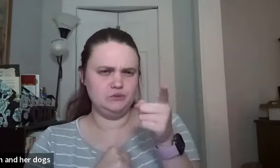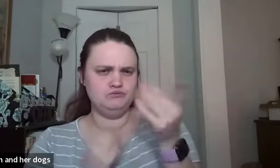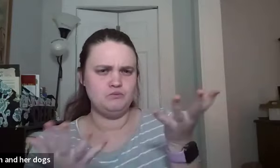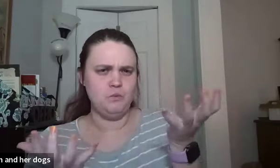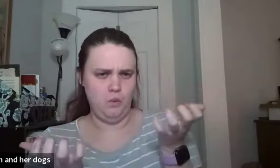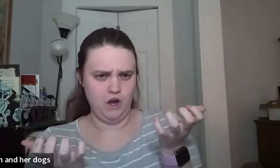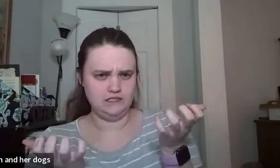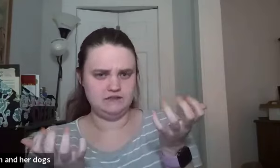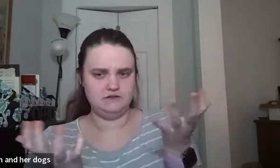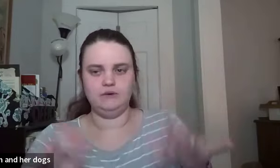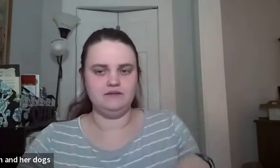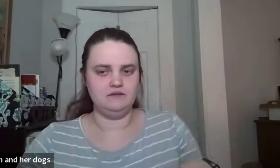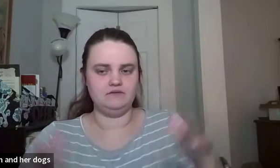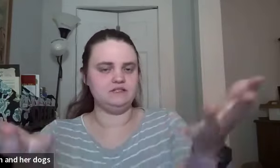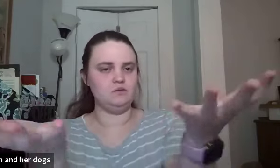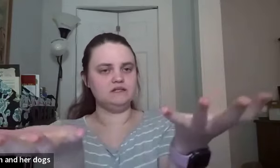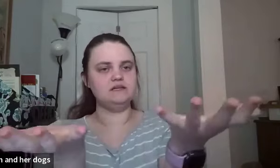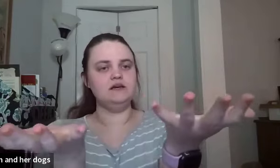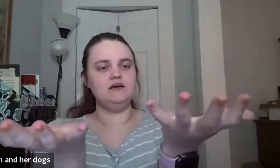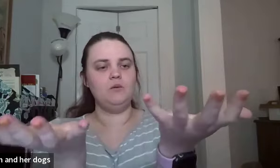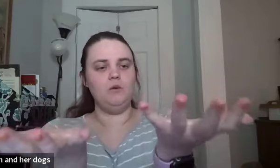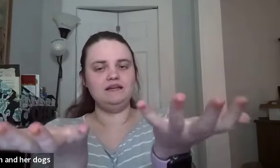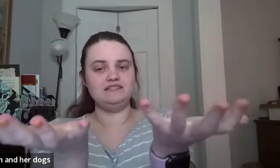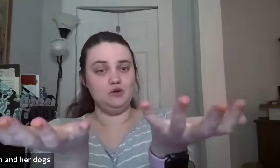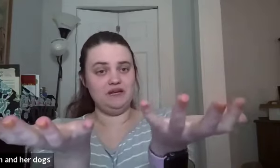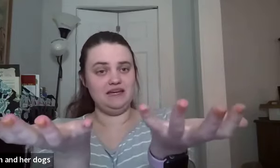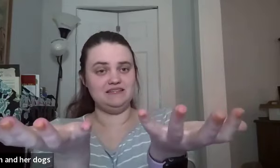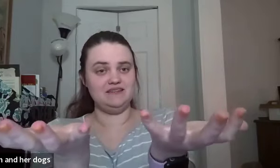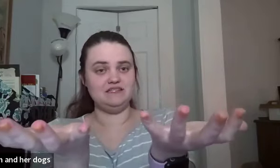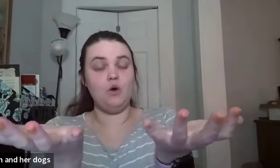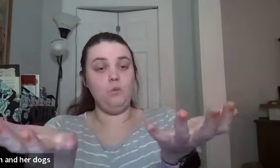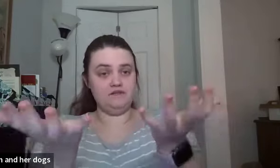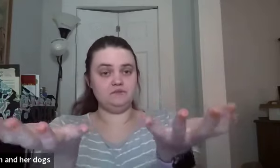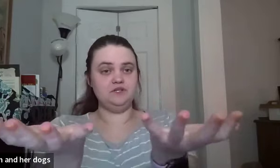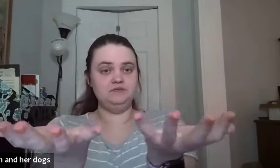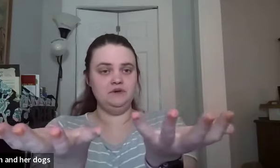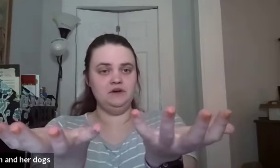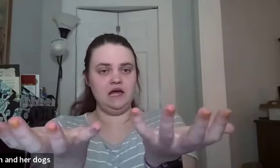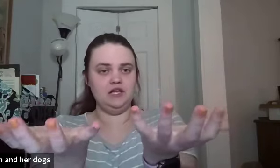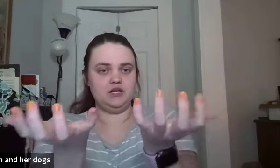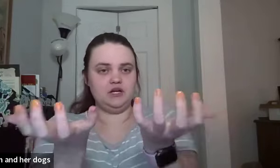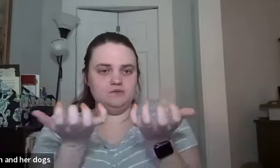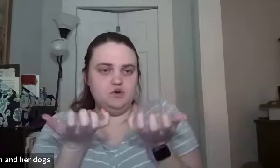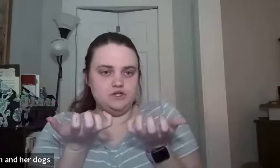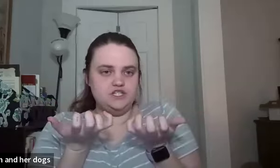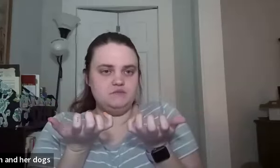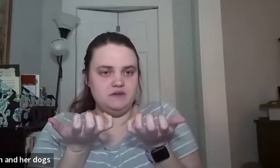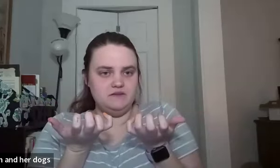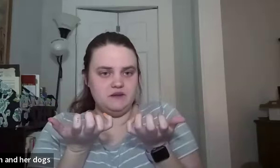you want. Oh wait, y'all have not done want. Want is open hands like this away from you, and you're gonna come towards you with bent